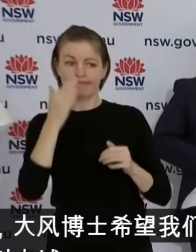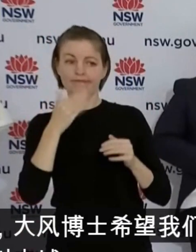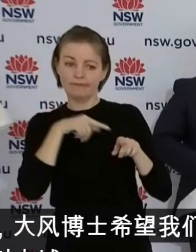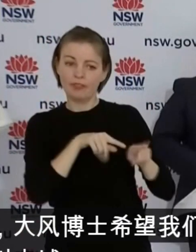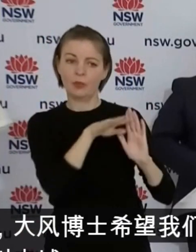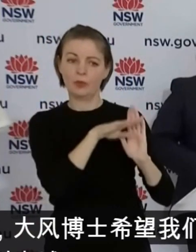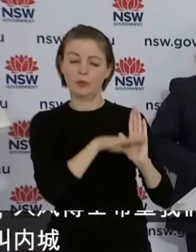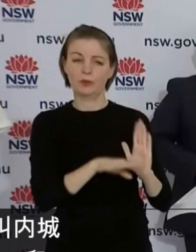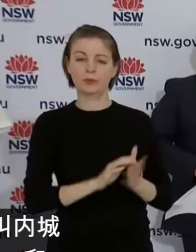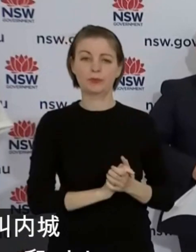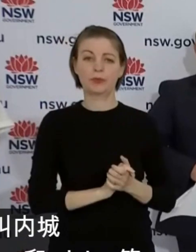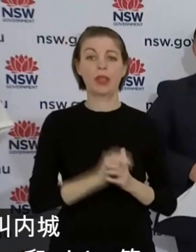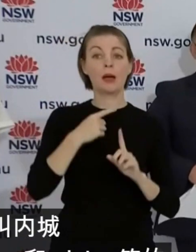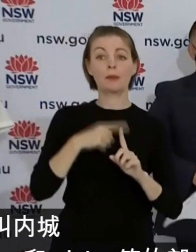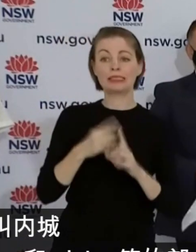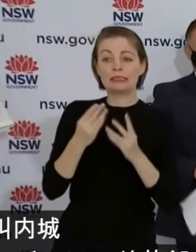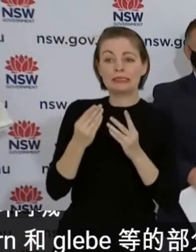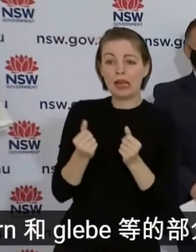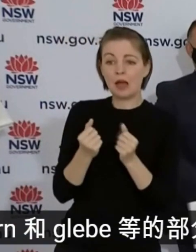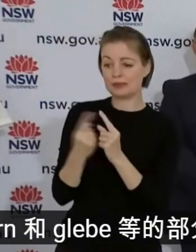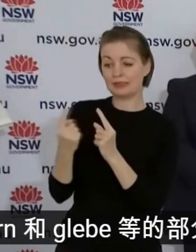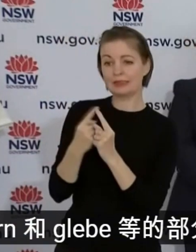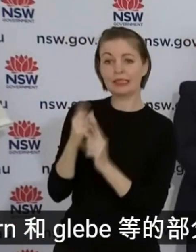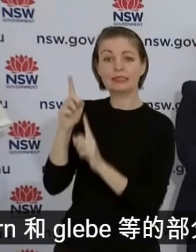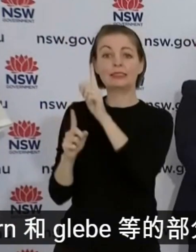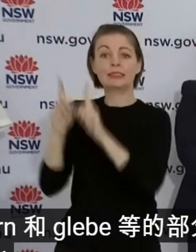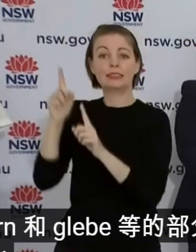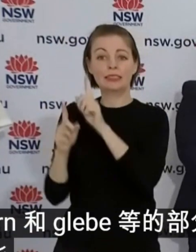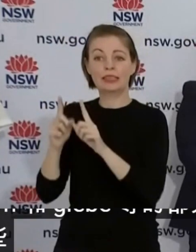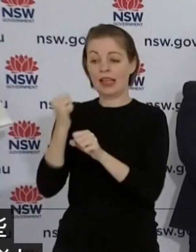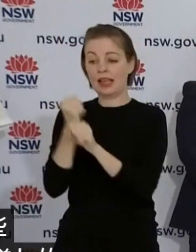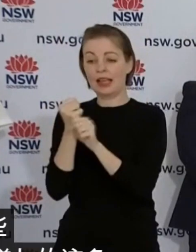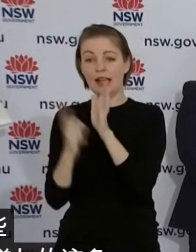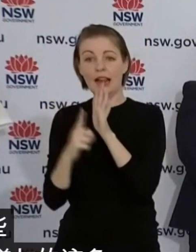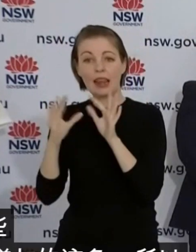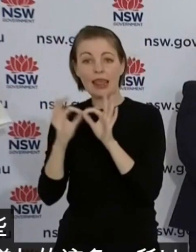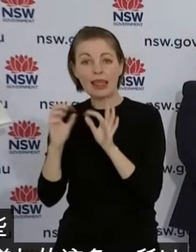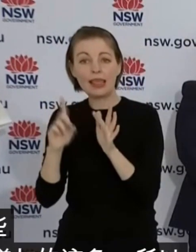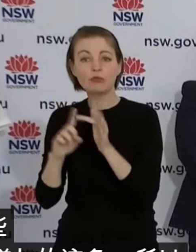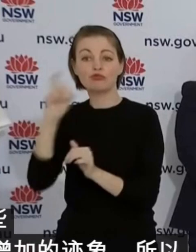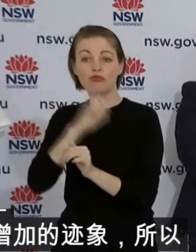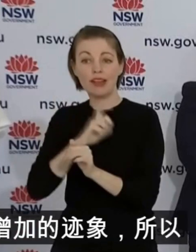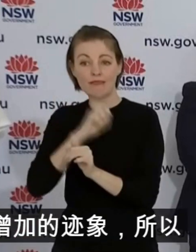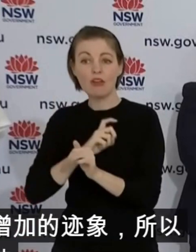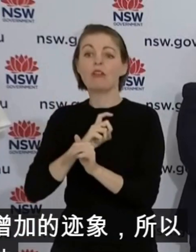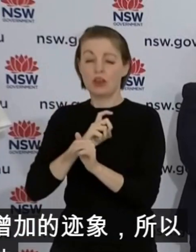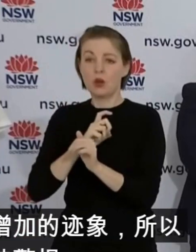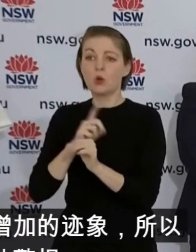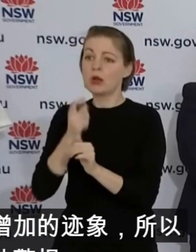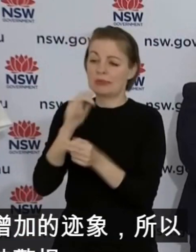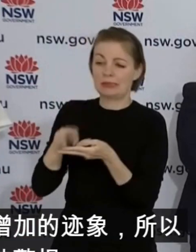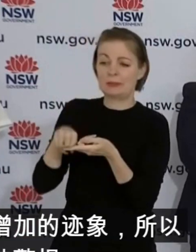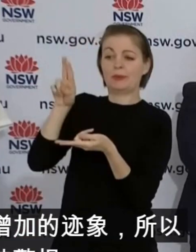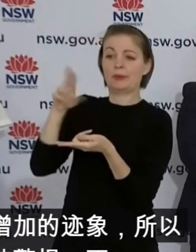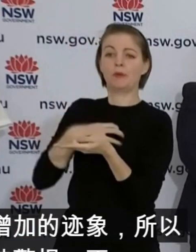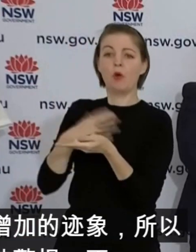city. Redfern and Glebe and the like are showing some indications of increasing cases. So please